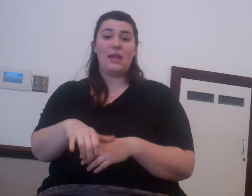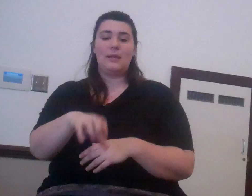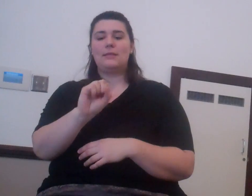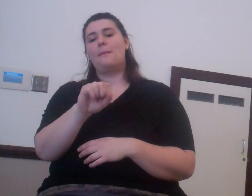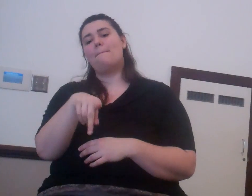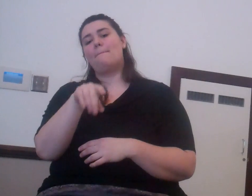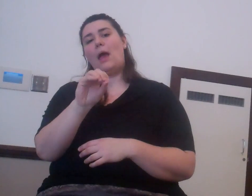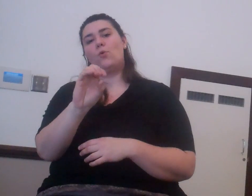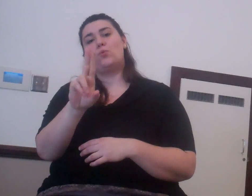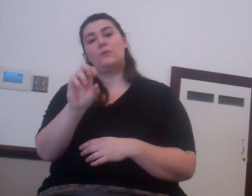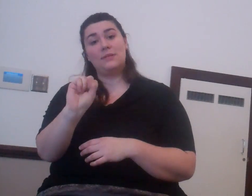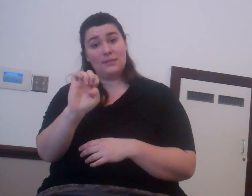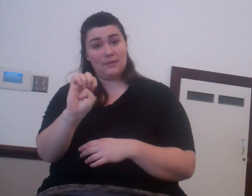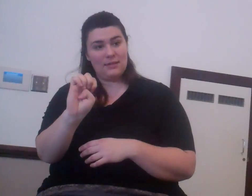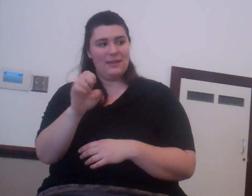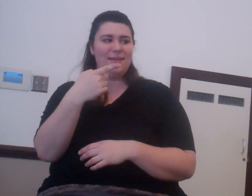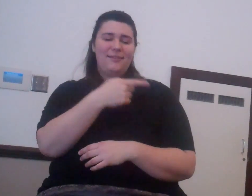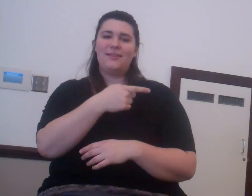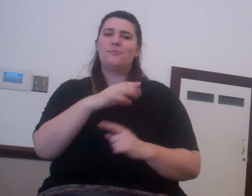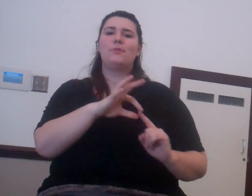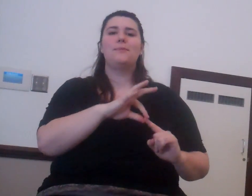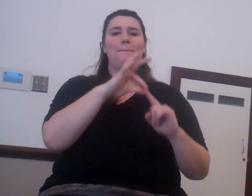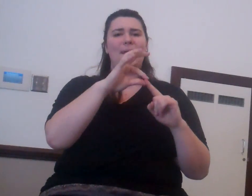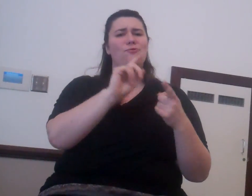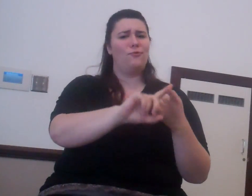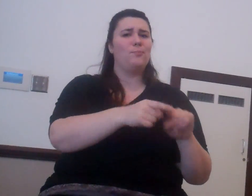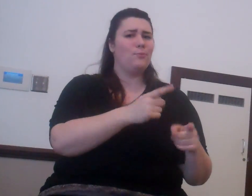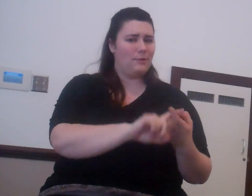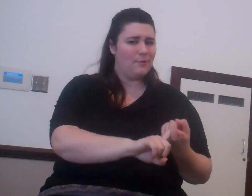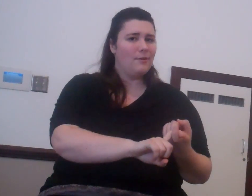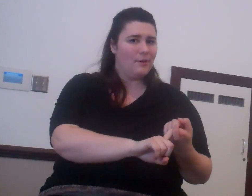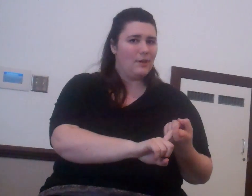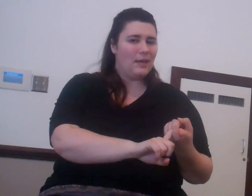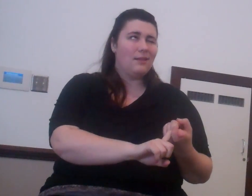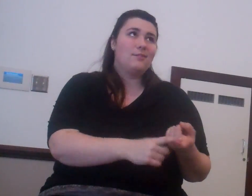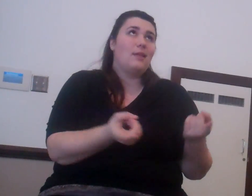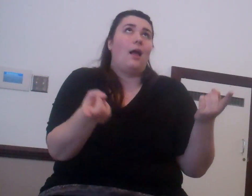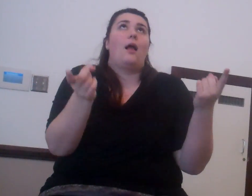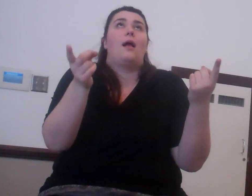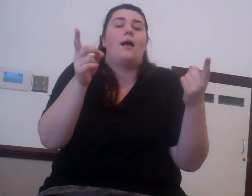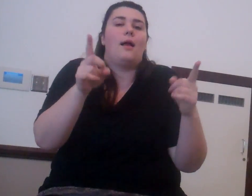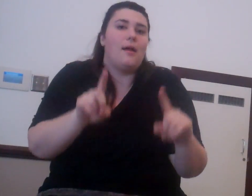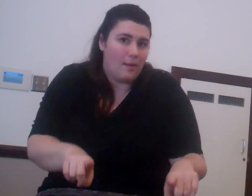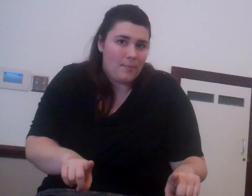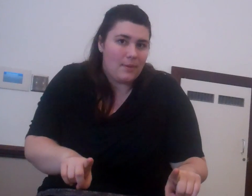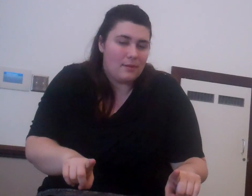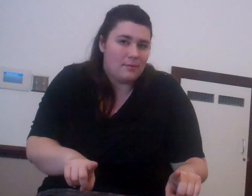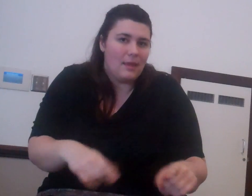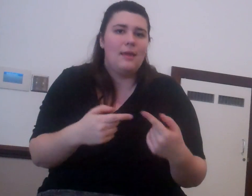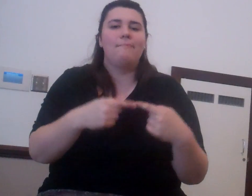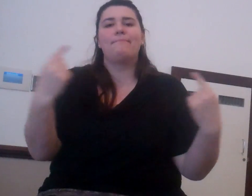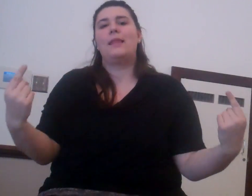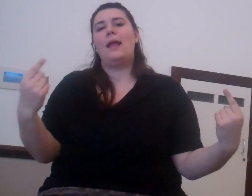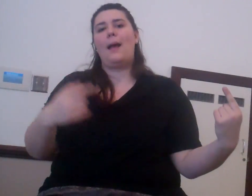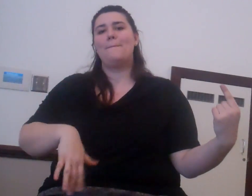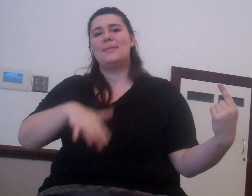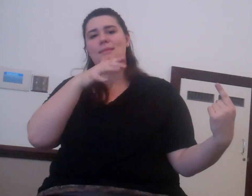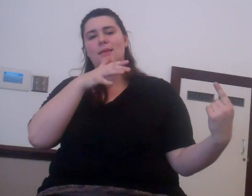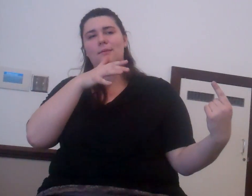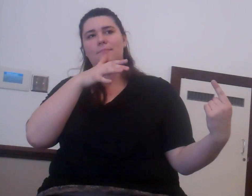that just happens to be cross-sex. If you're both straight, then you get called a work spouse. I suppose you wouldn't have to be both straight to get called work. You know, anybody